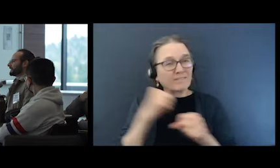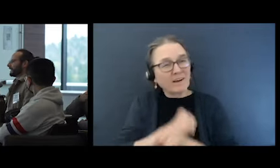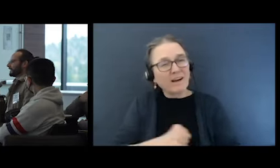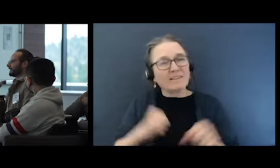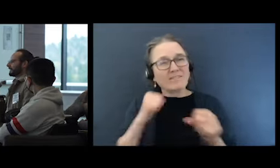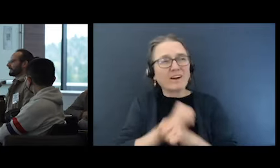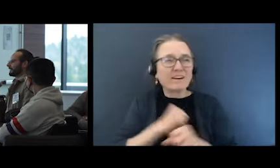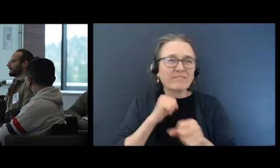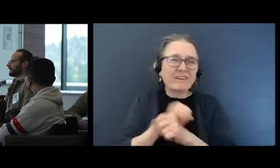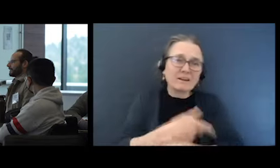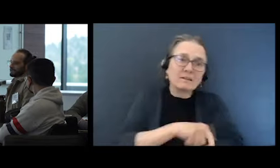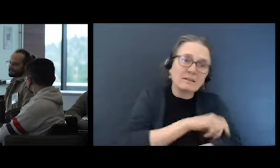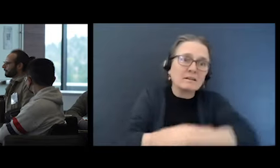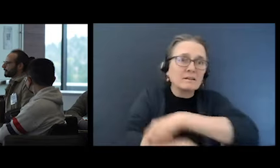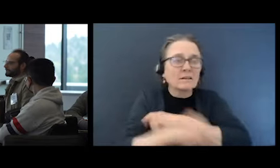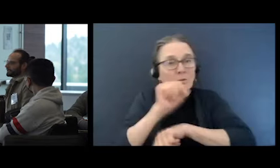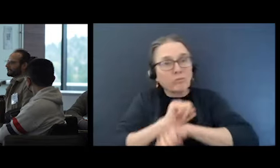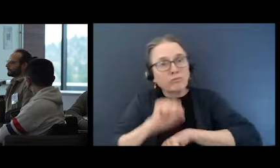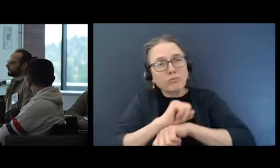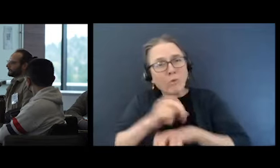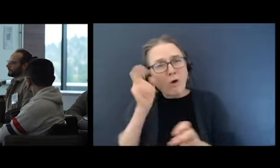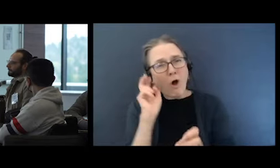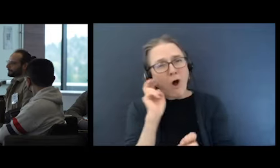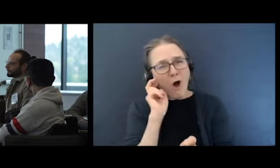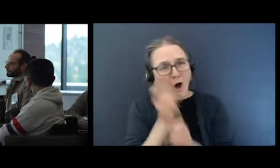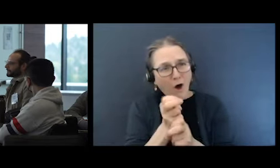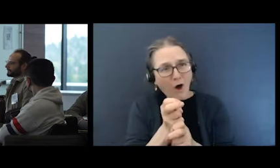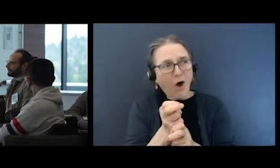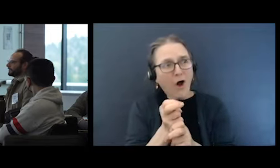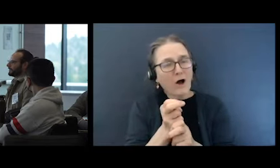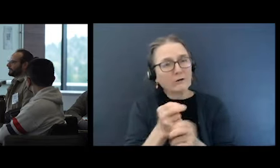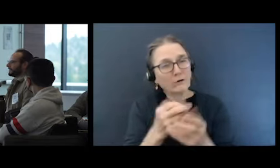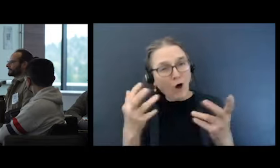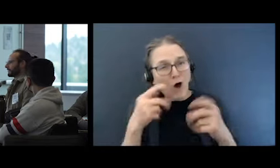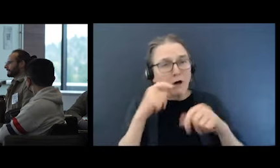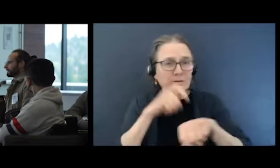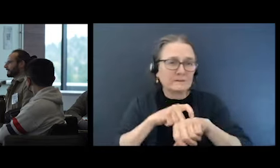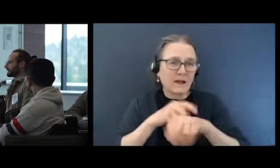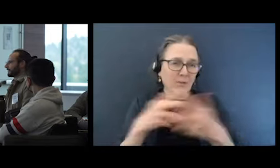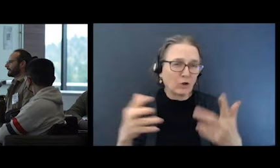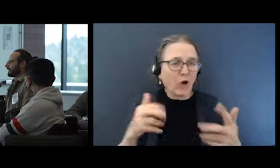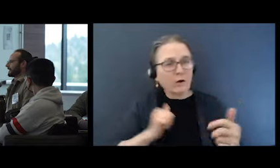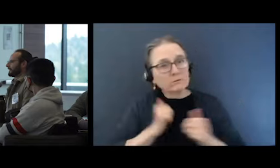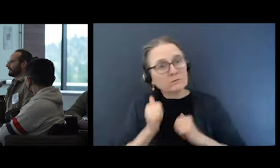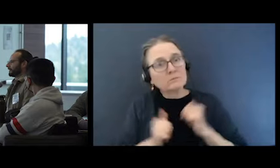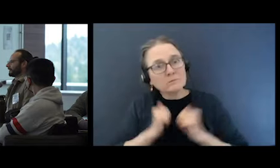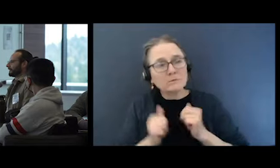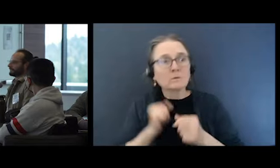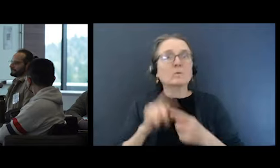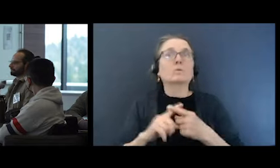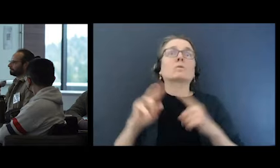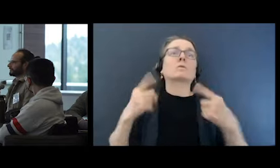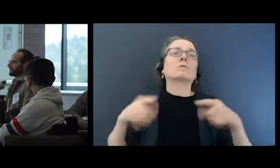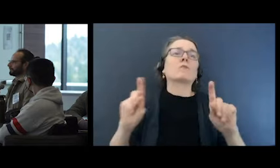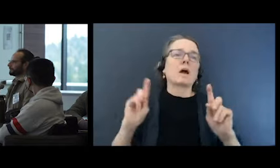to get a sidewalk put in or a bike lane put in or a signalized crossing. And they're